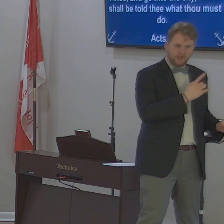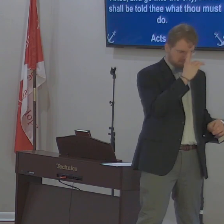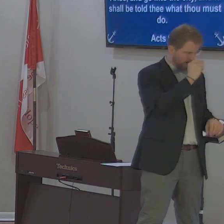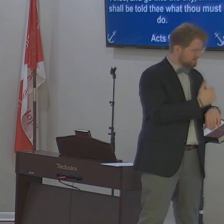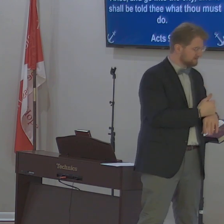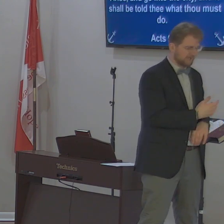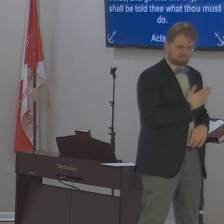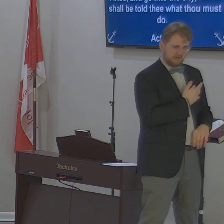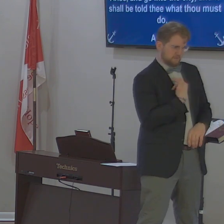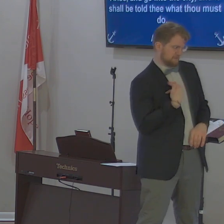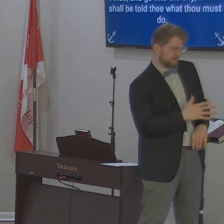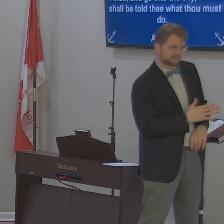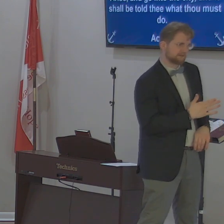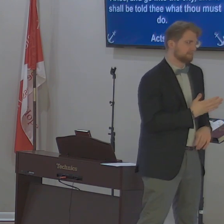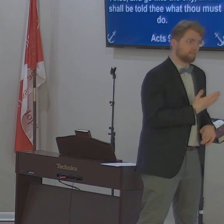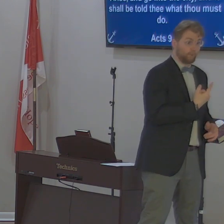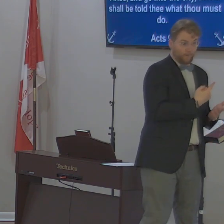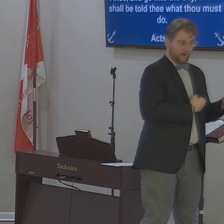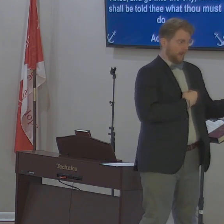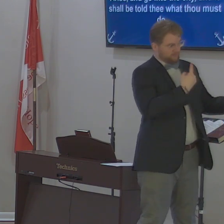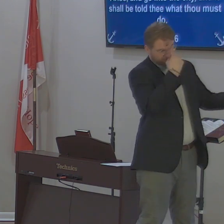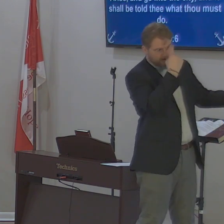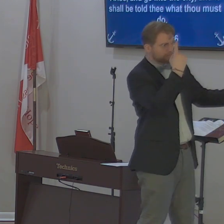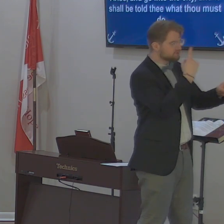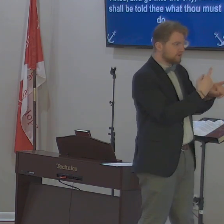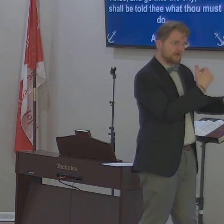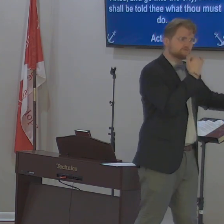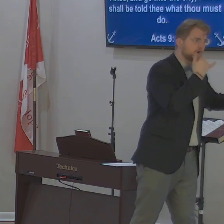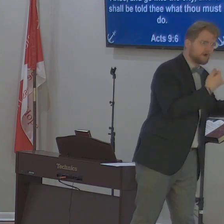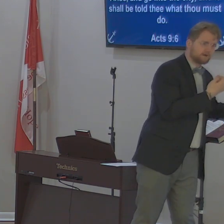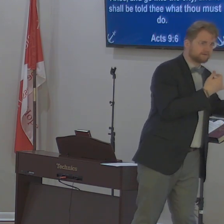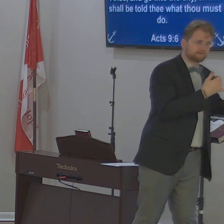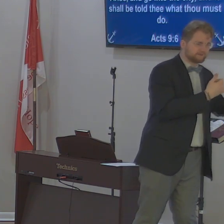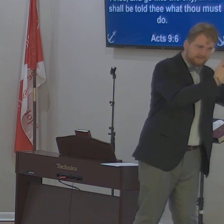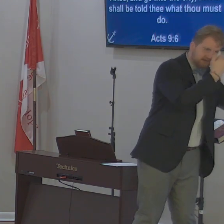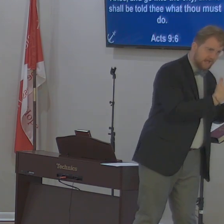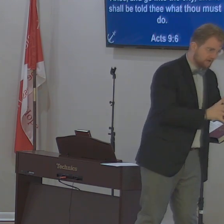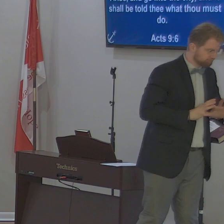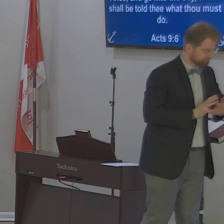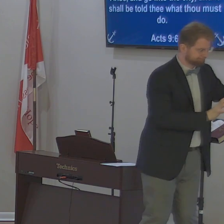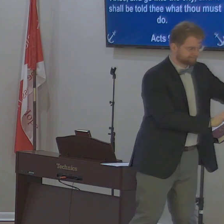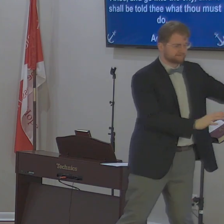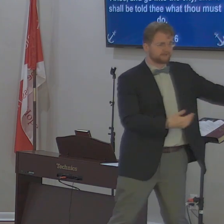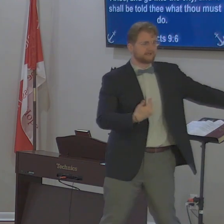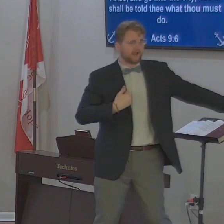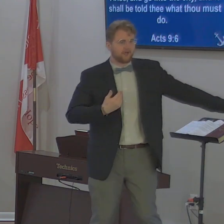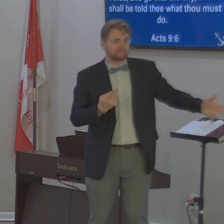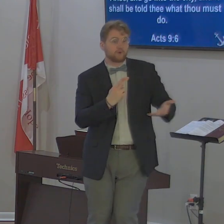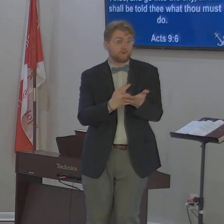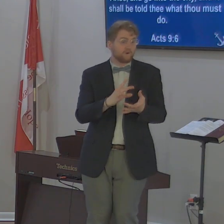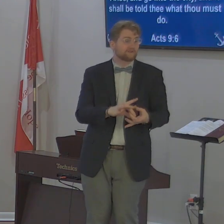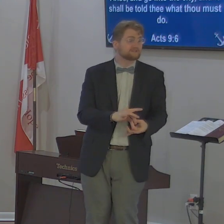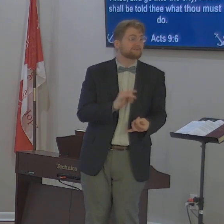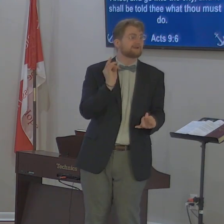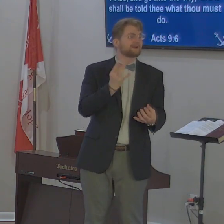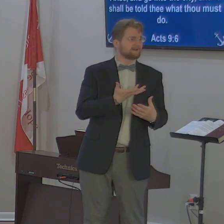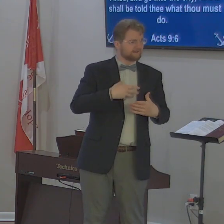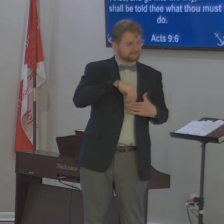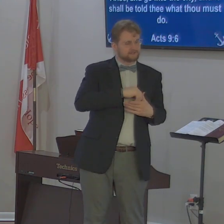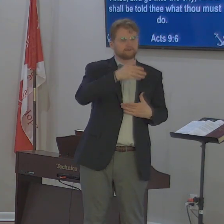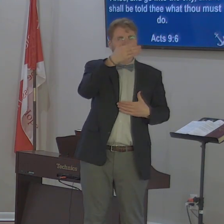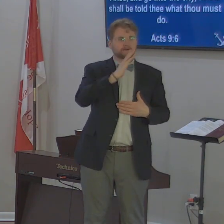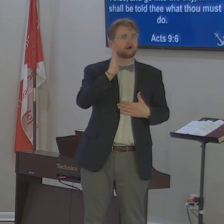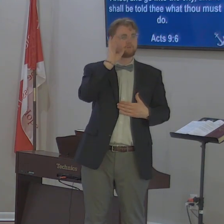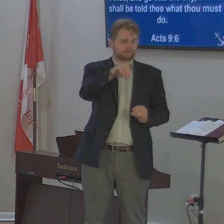to recreate what he thought was right or what was wrong. He now had God within his life that was going to provide